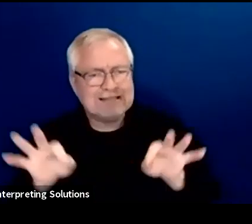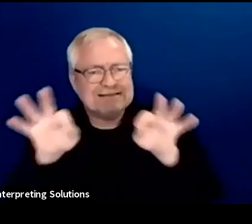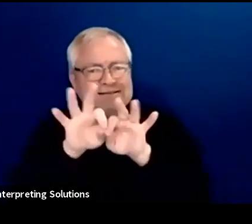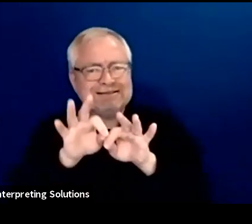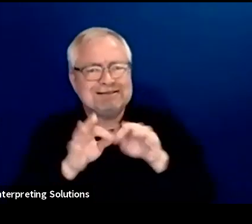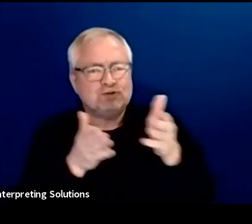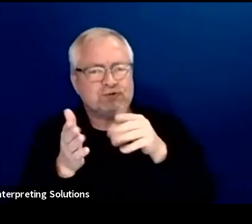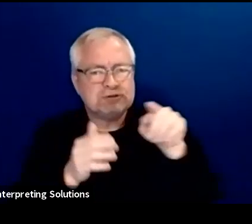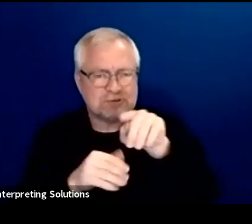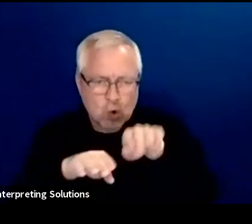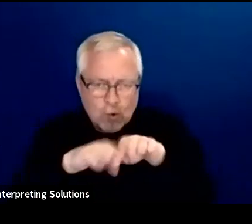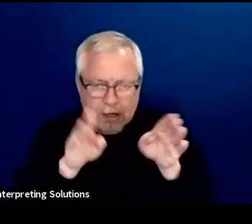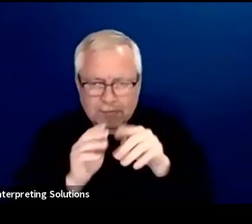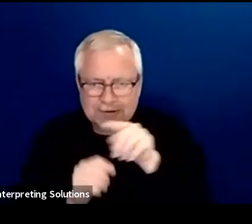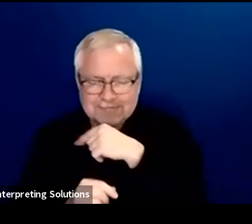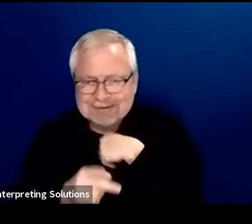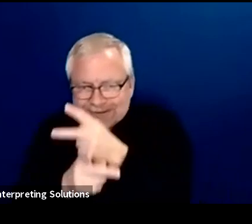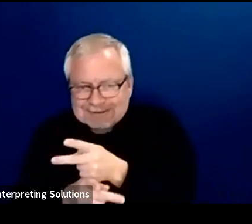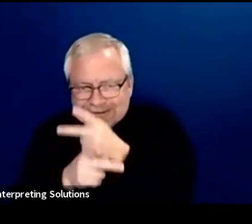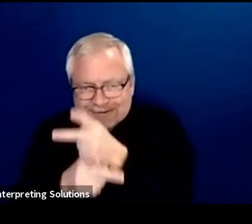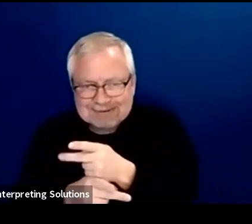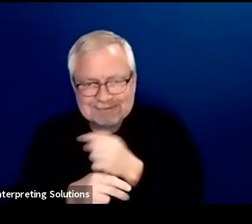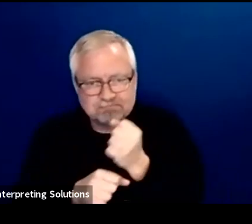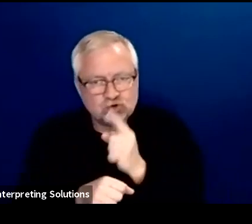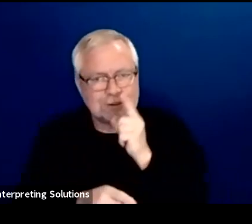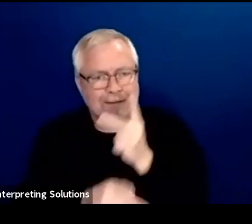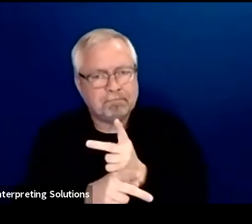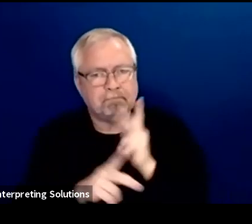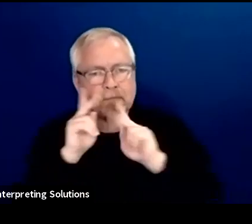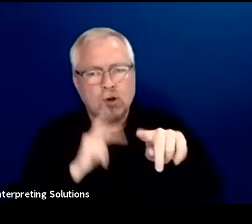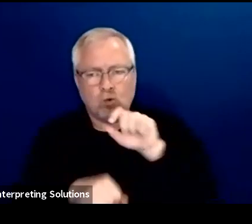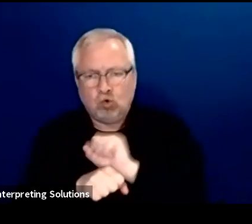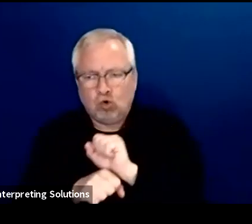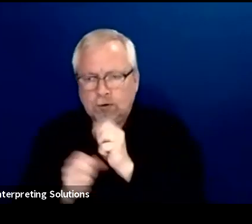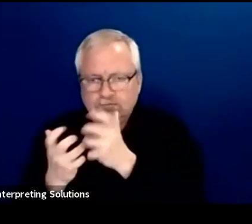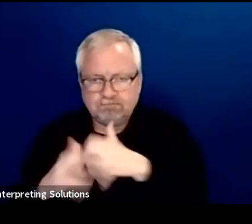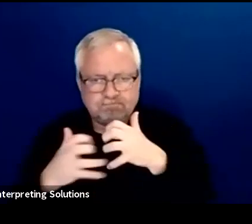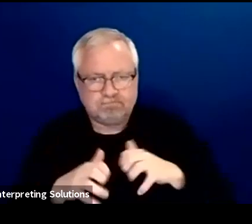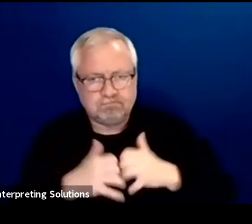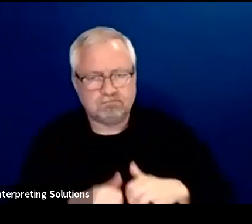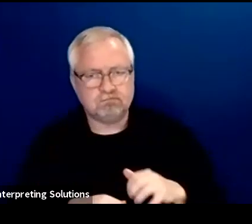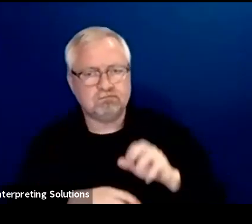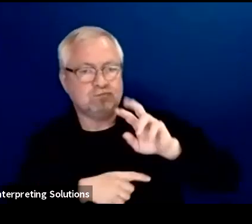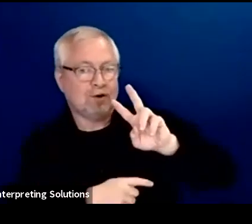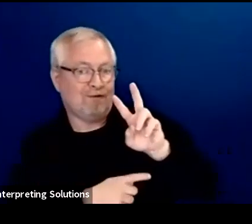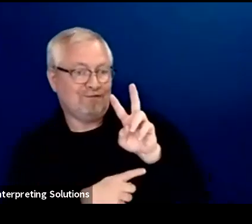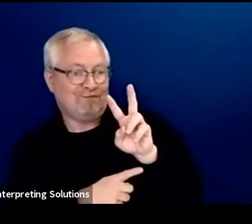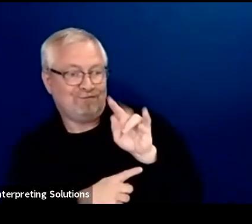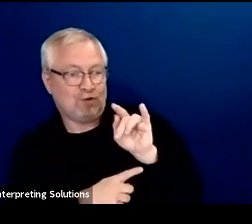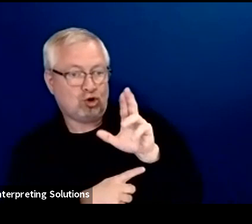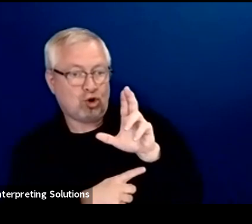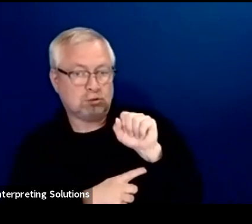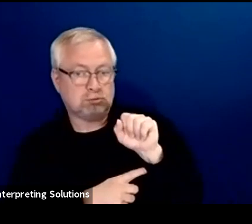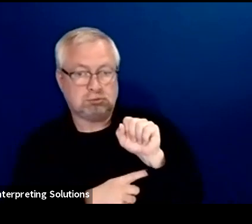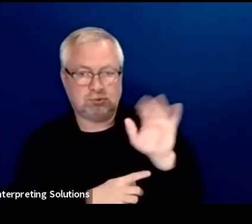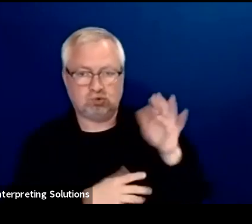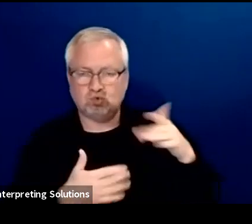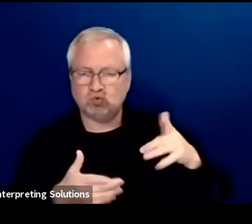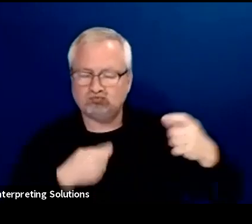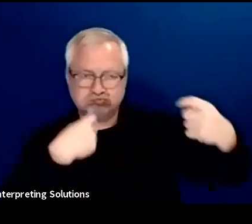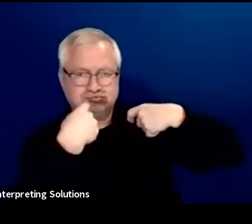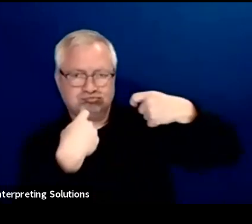working as fast as we possibly can, but the virus dictates this, the science and the health professionals dictate the time, and we need to